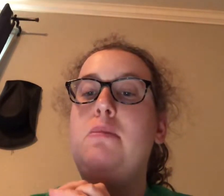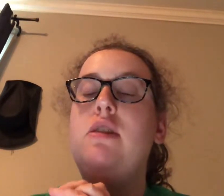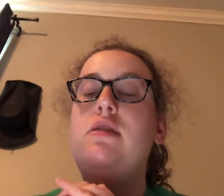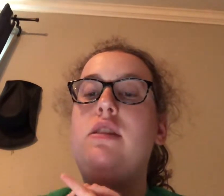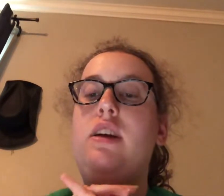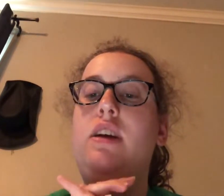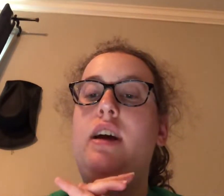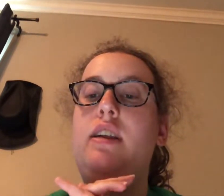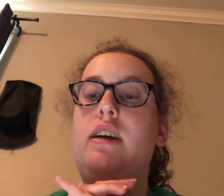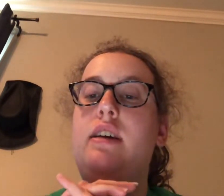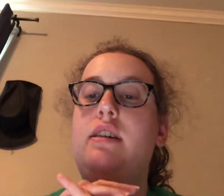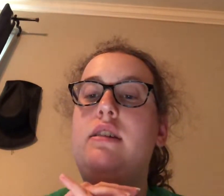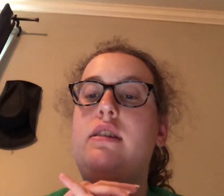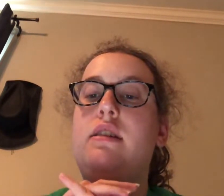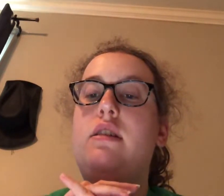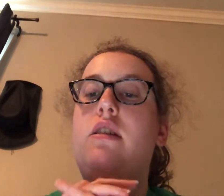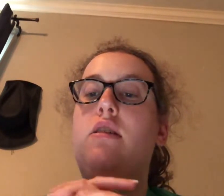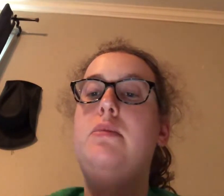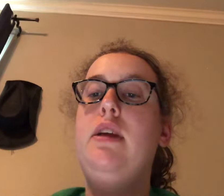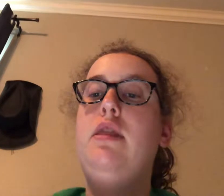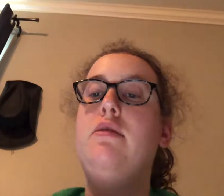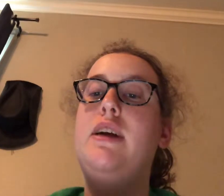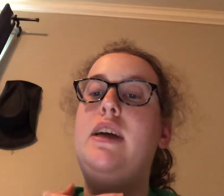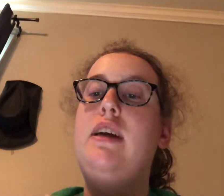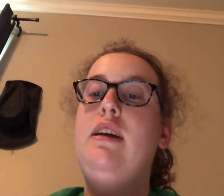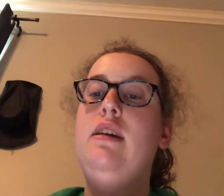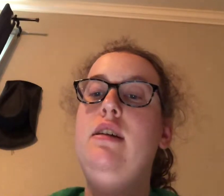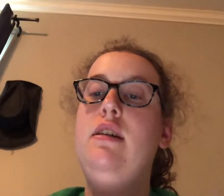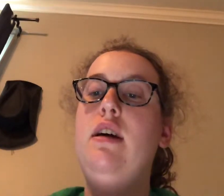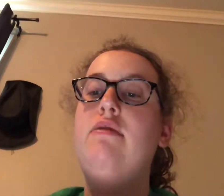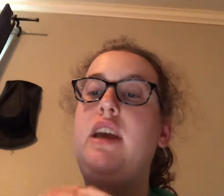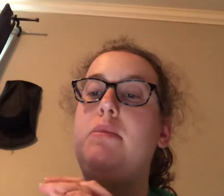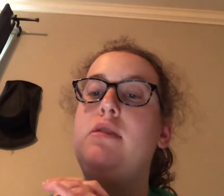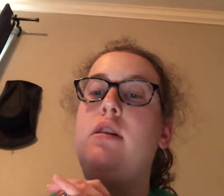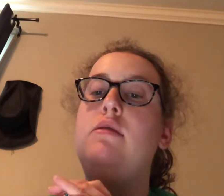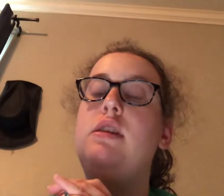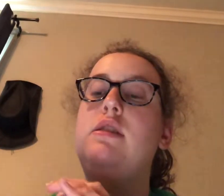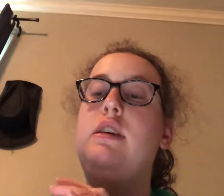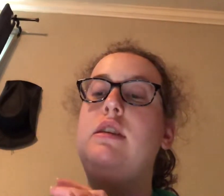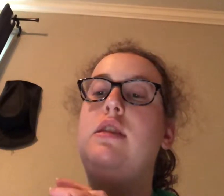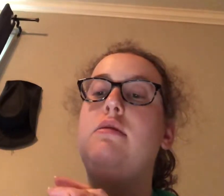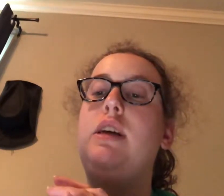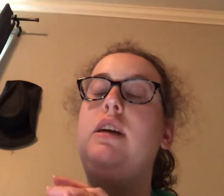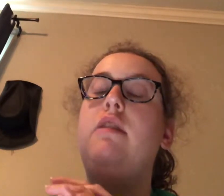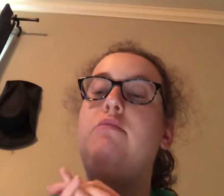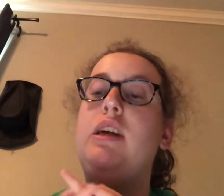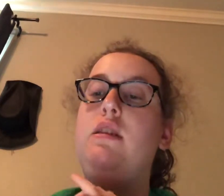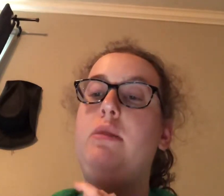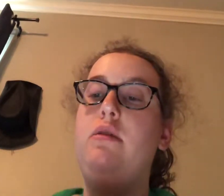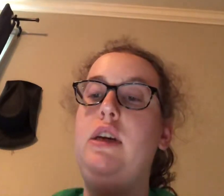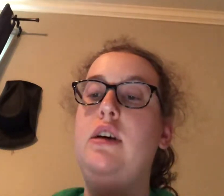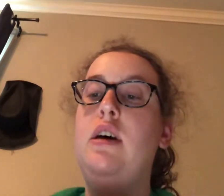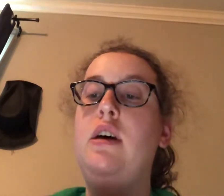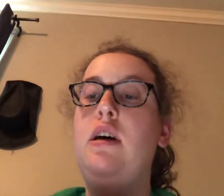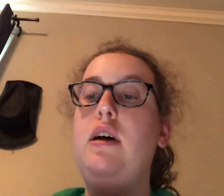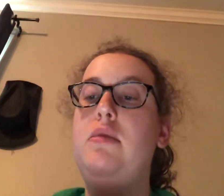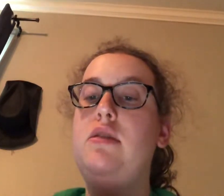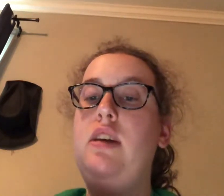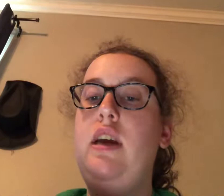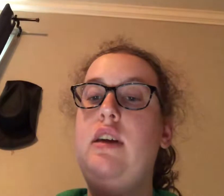Personally, I liked all but three of the episodes in season three of My Little Pony. I personally hated